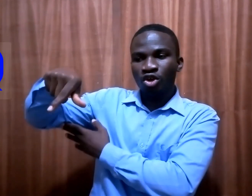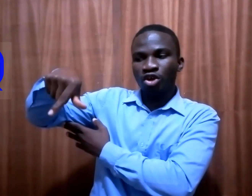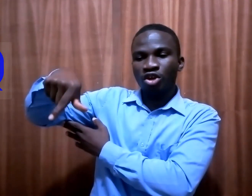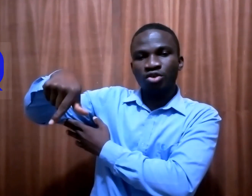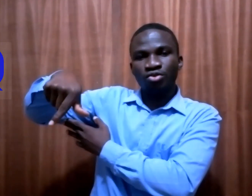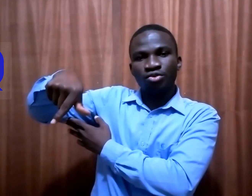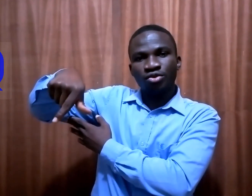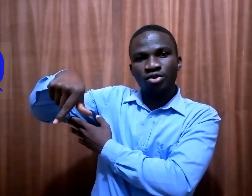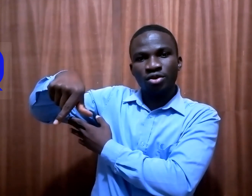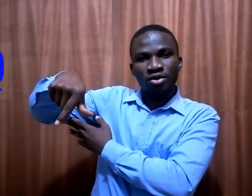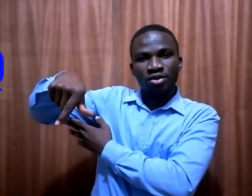Q